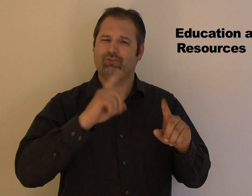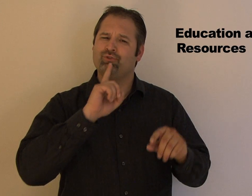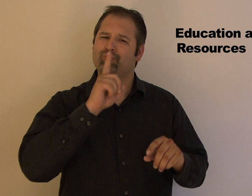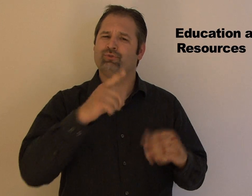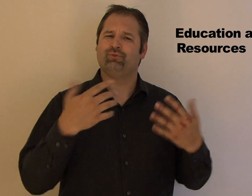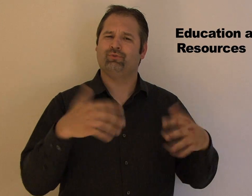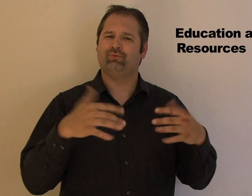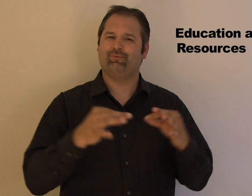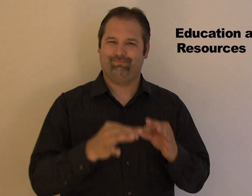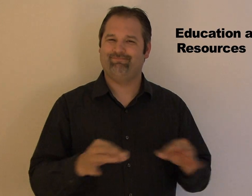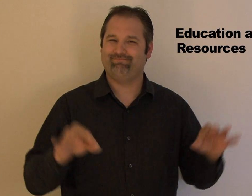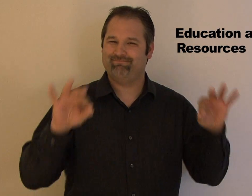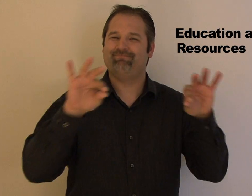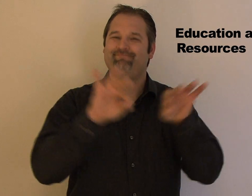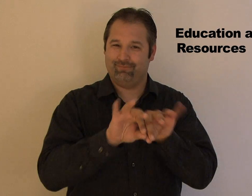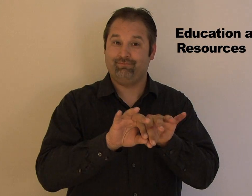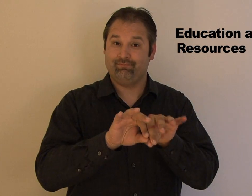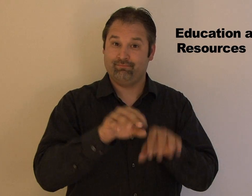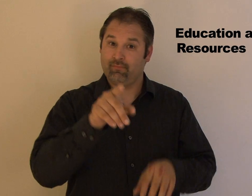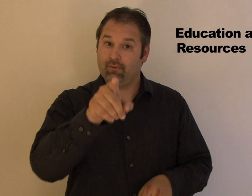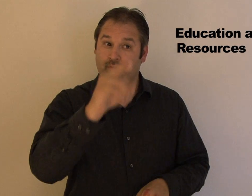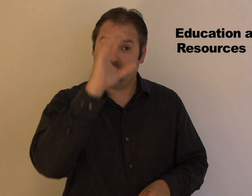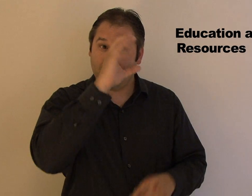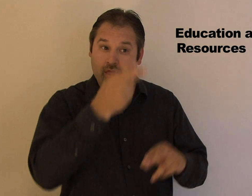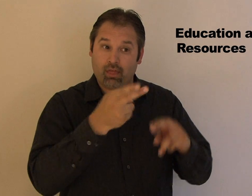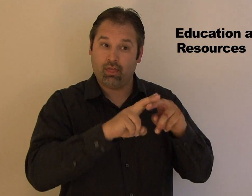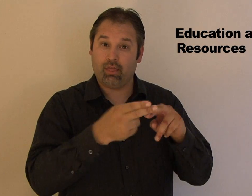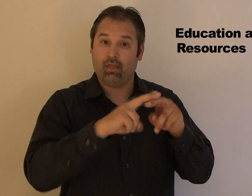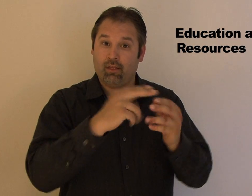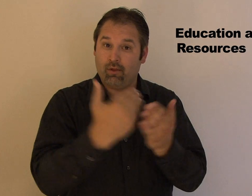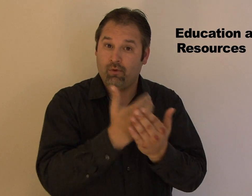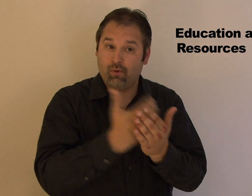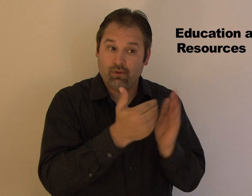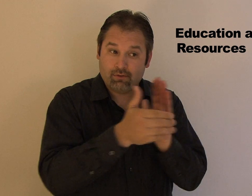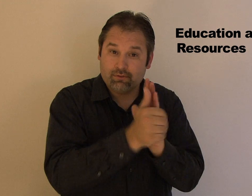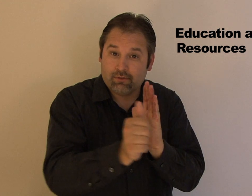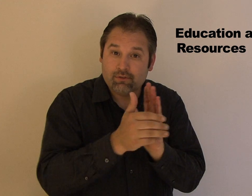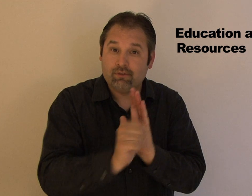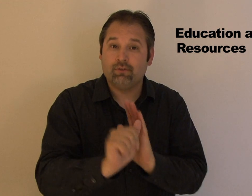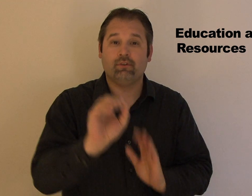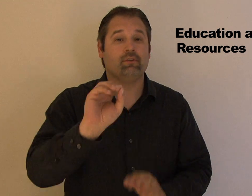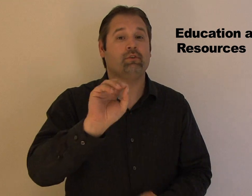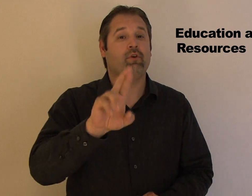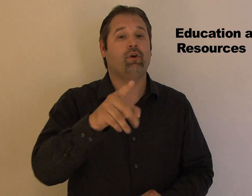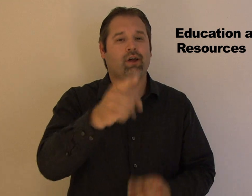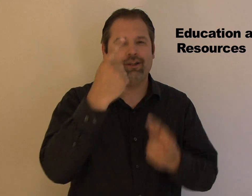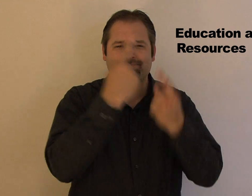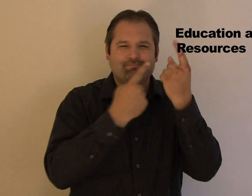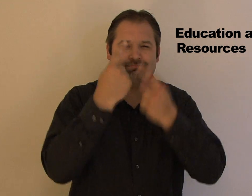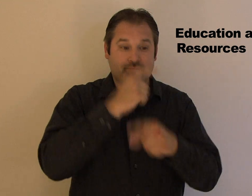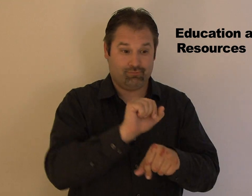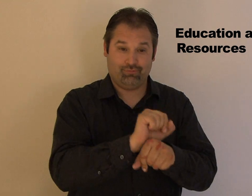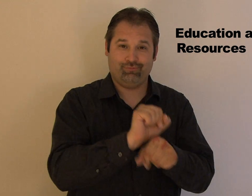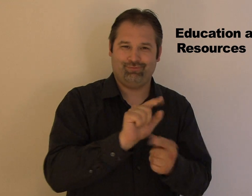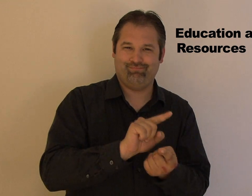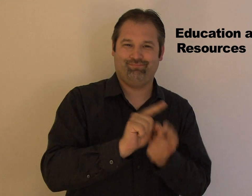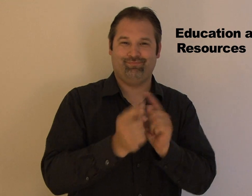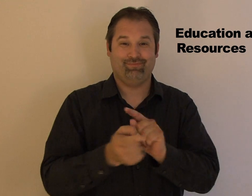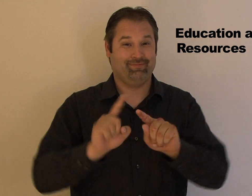Education is important, especially if you need new skills or are changing careers, and you need to figure out just how